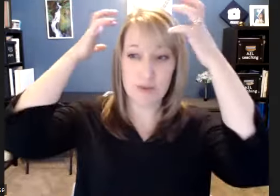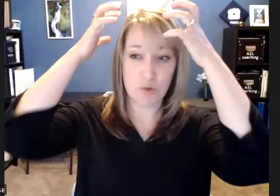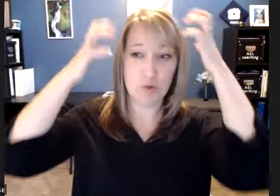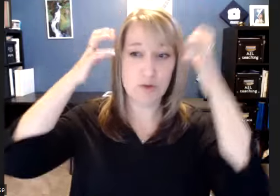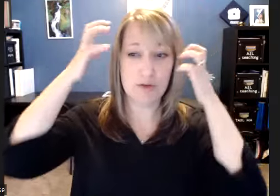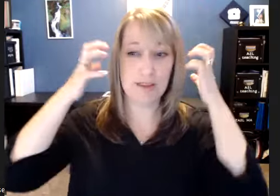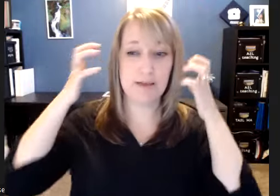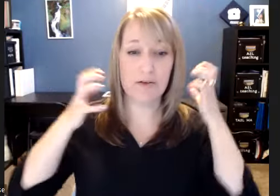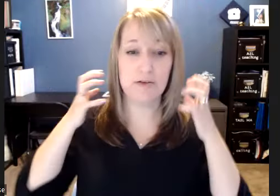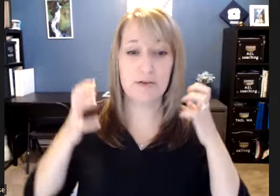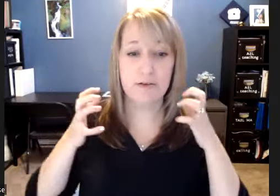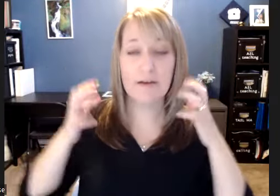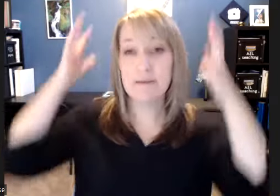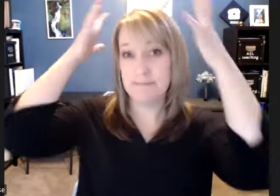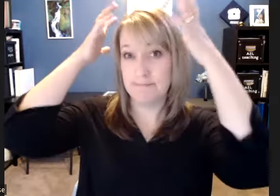So curly hair.